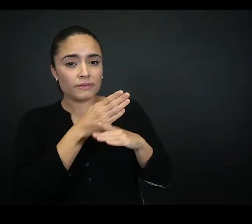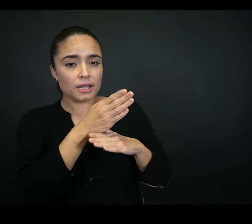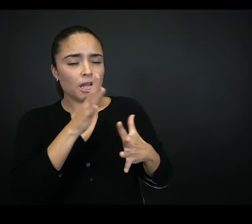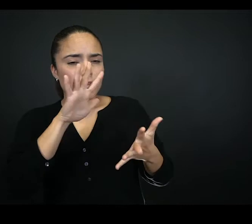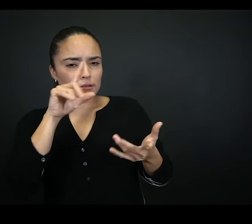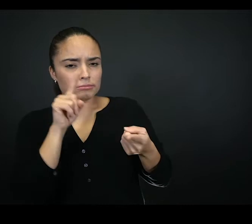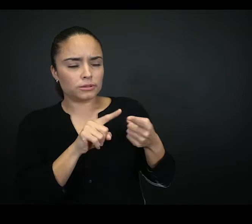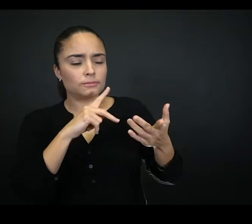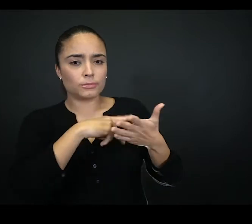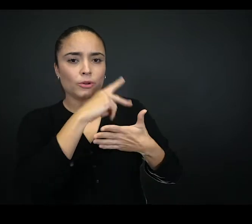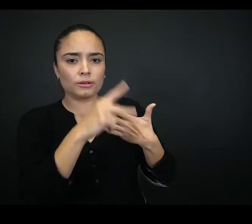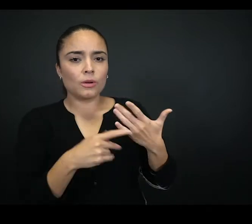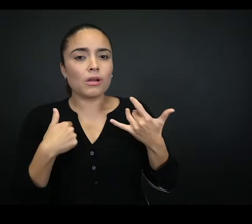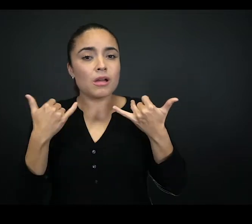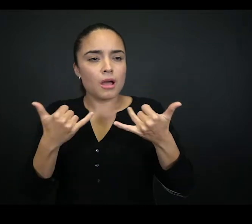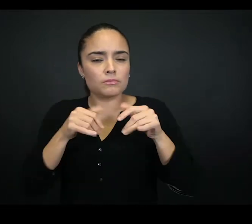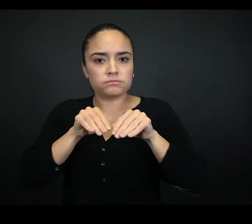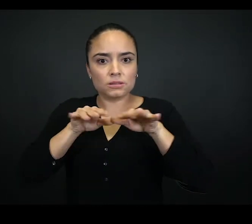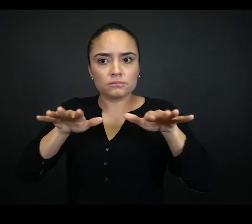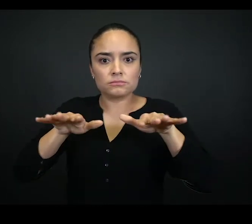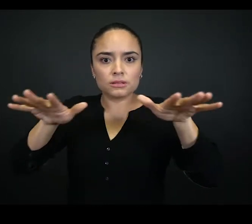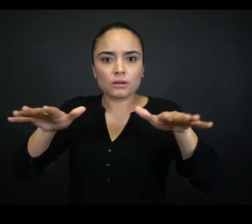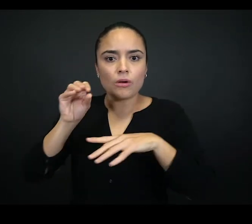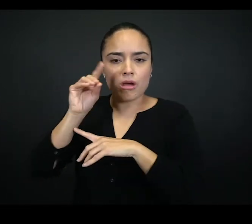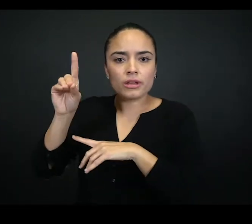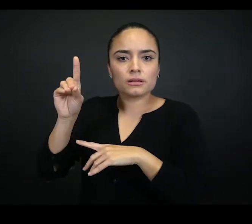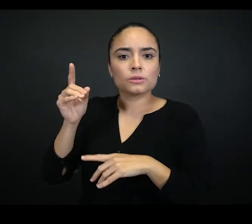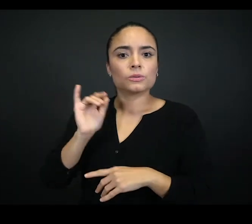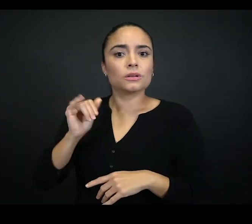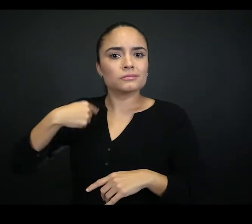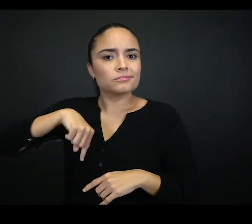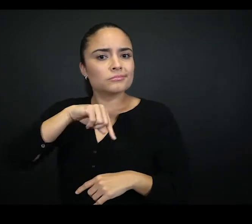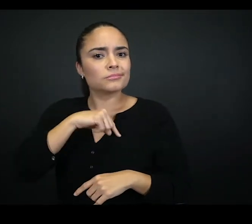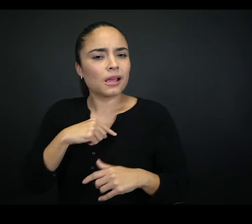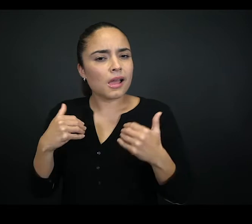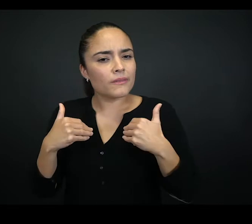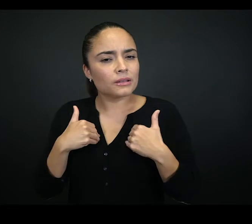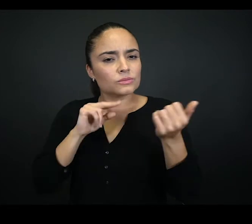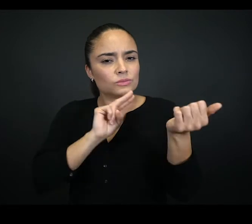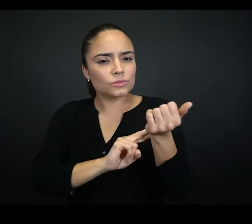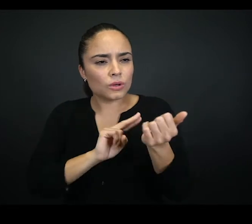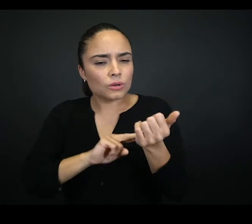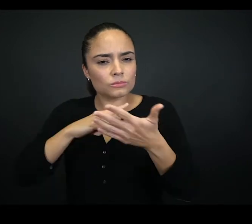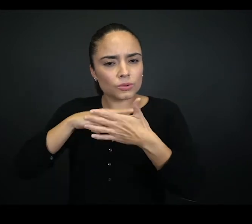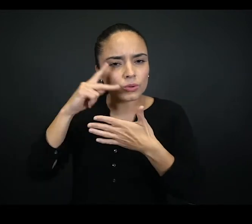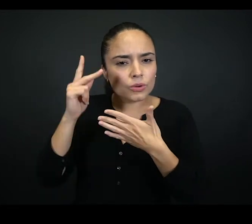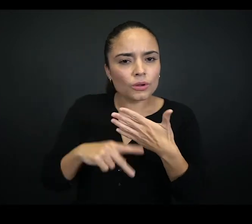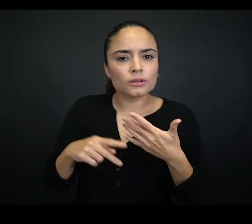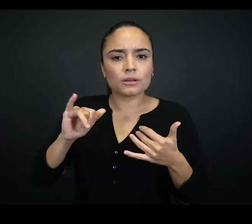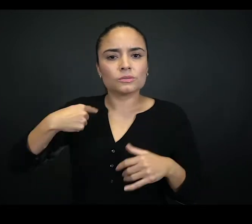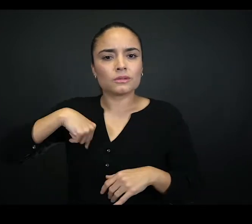so high. We have nursing services. We have a new program which we just